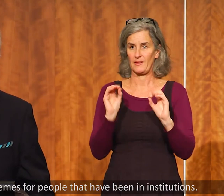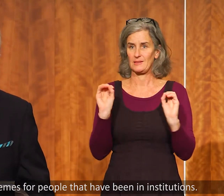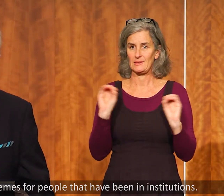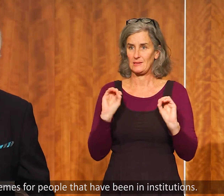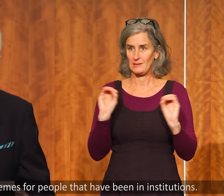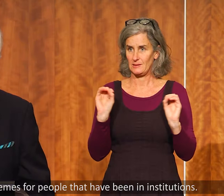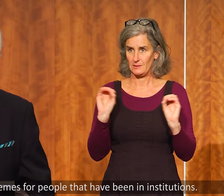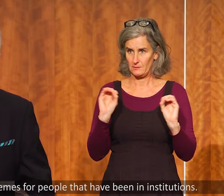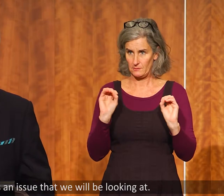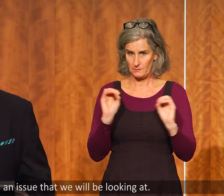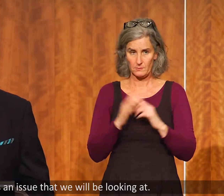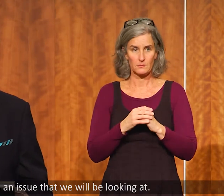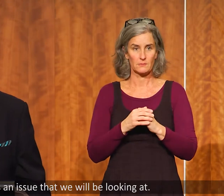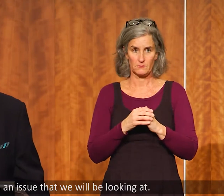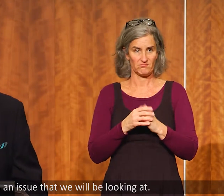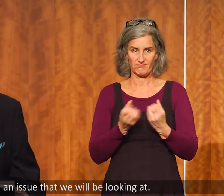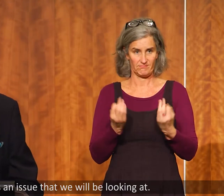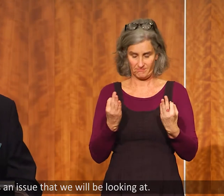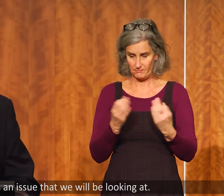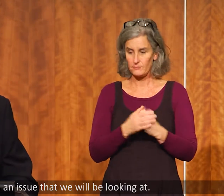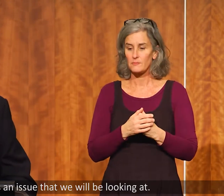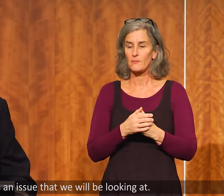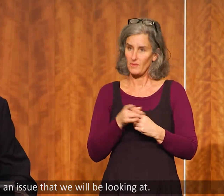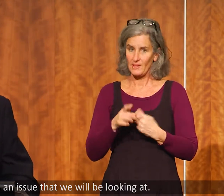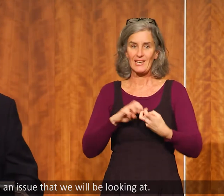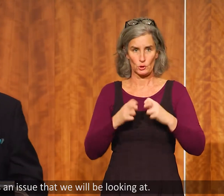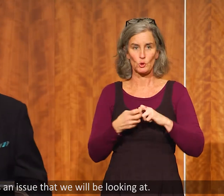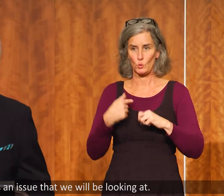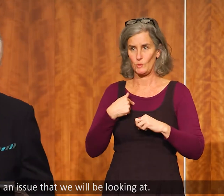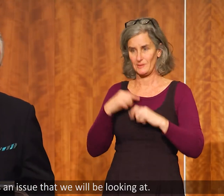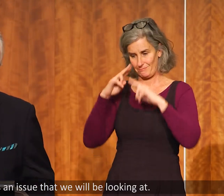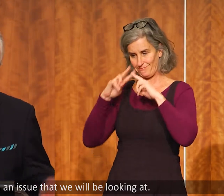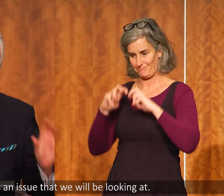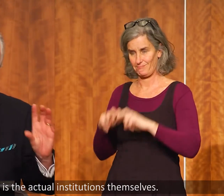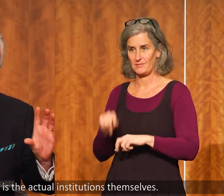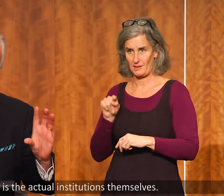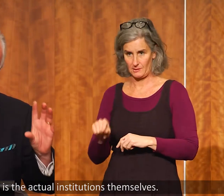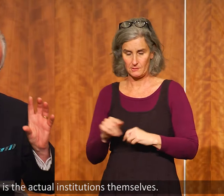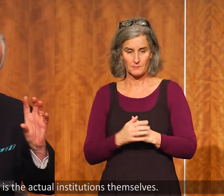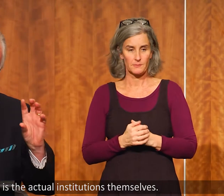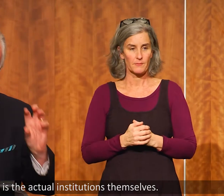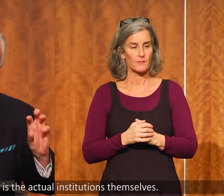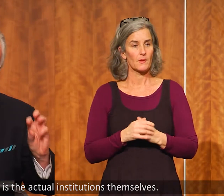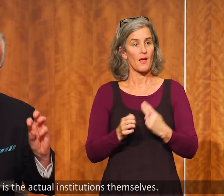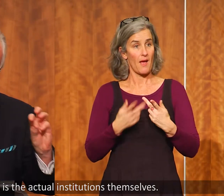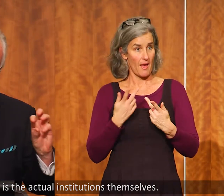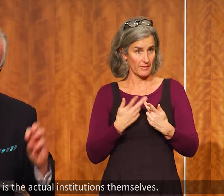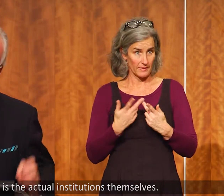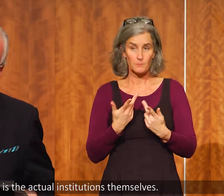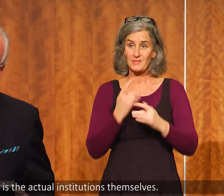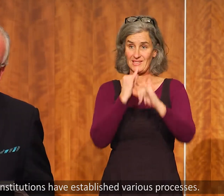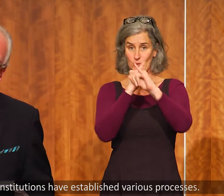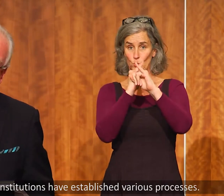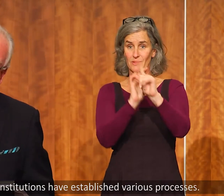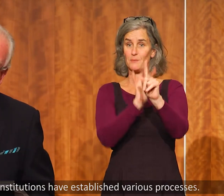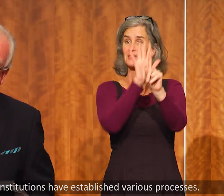schemes for people that have been in institutions, and that's an issue that we'll be looking at. The second is the actual institutions